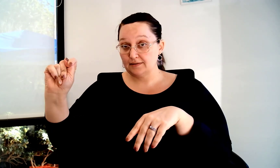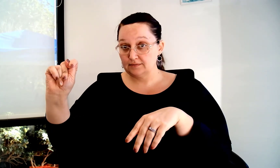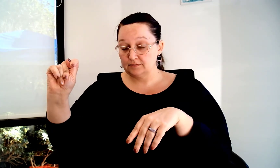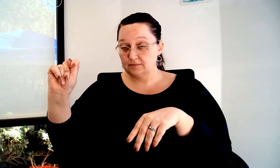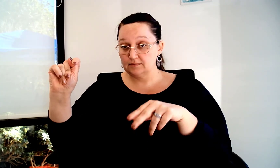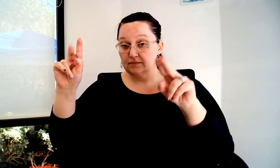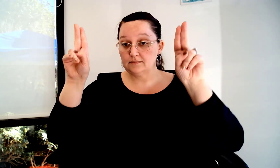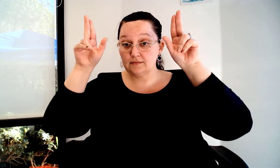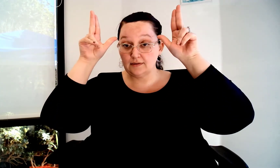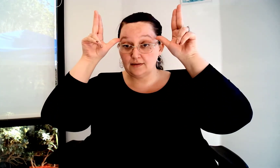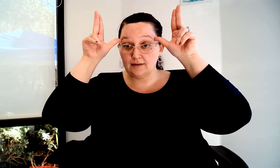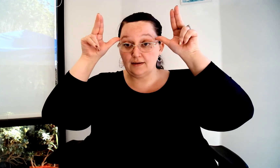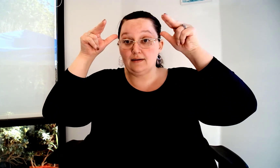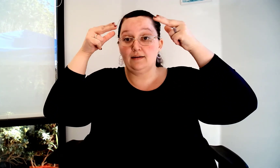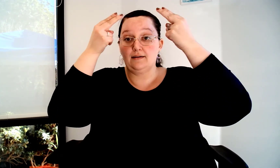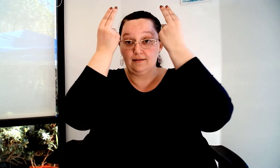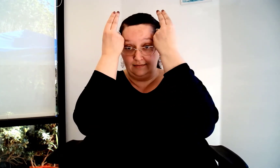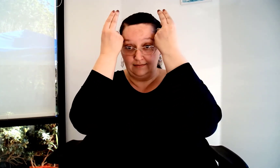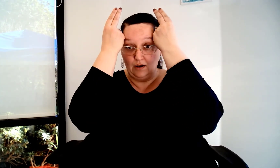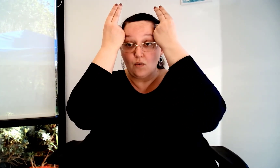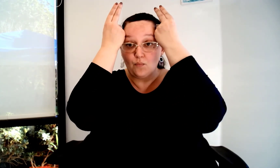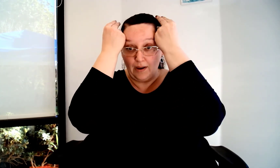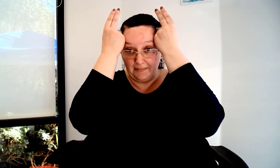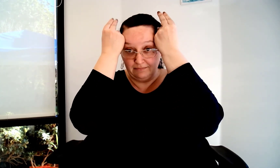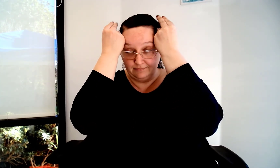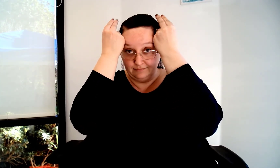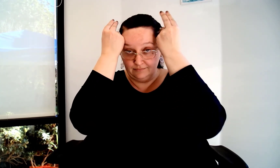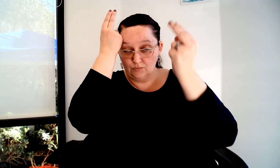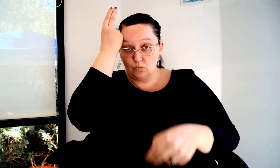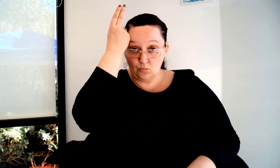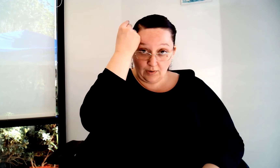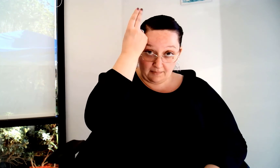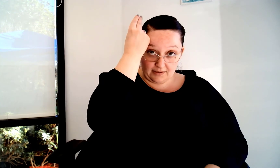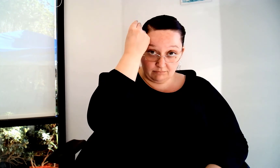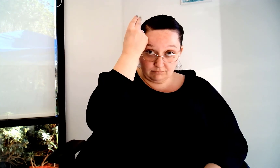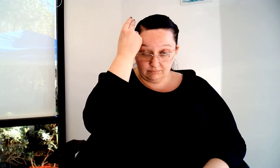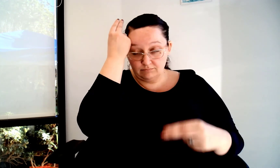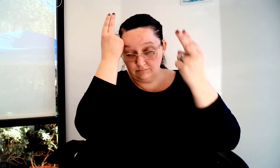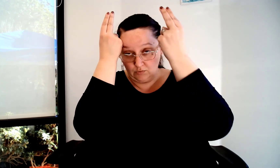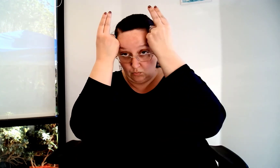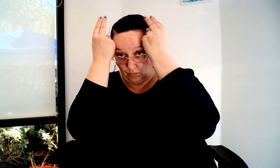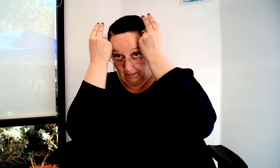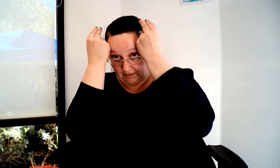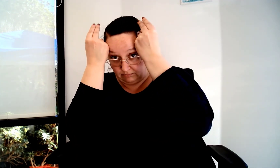Rabbit is the U hand shape, but palm back, one or two-handed.